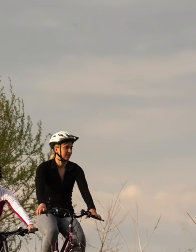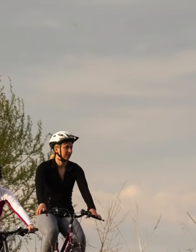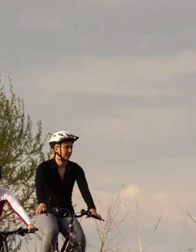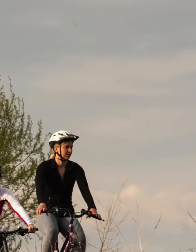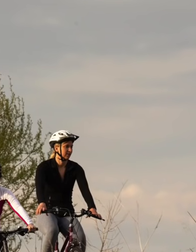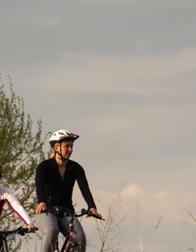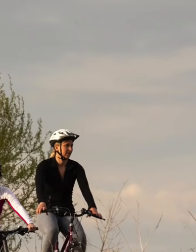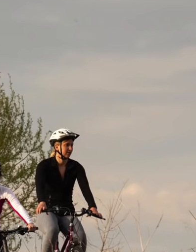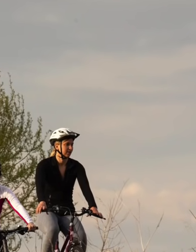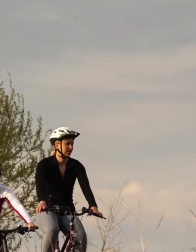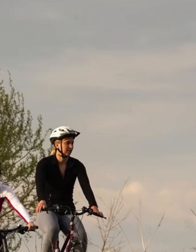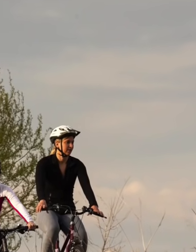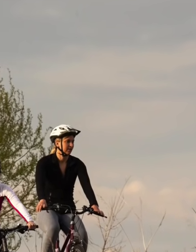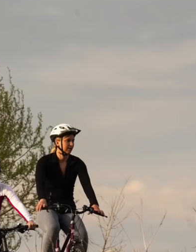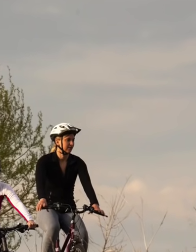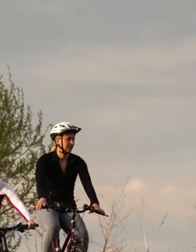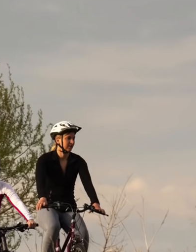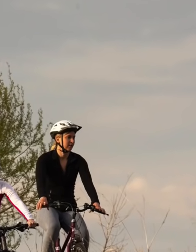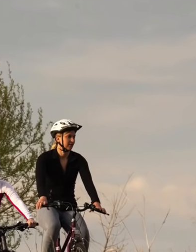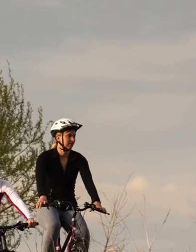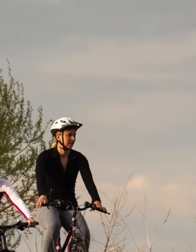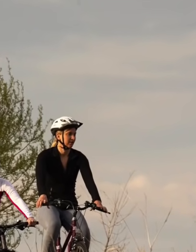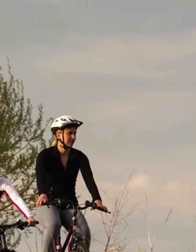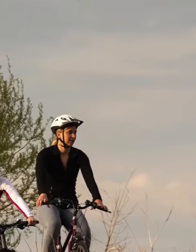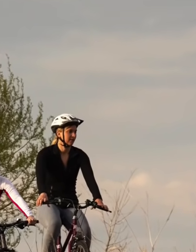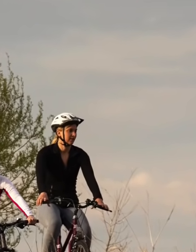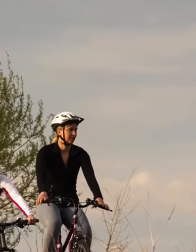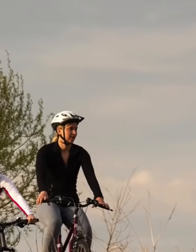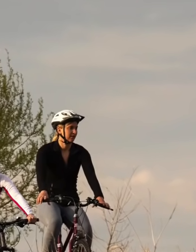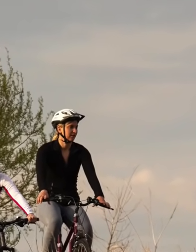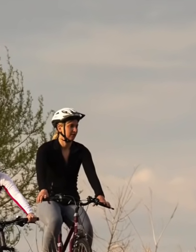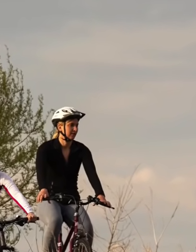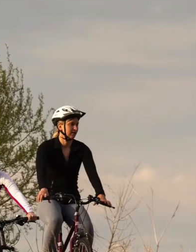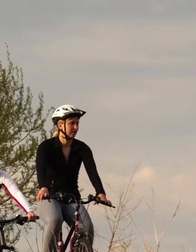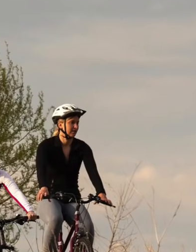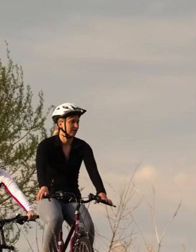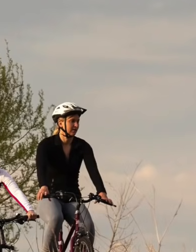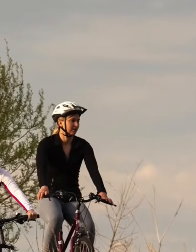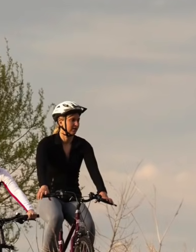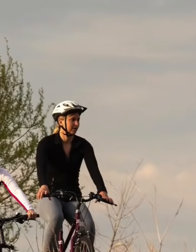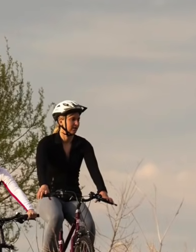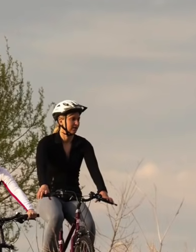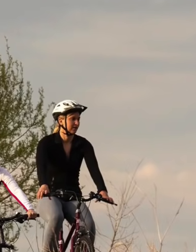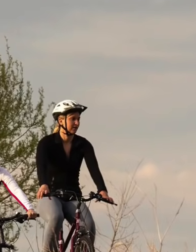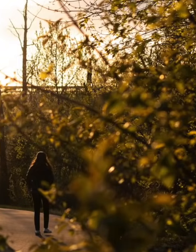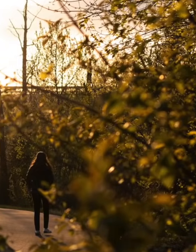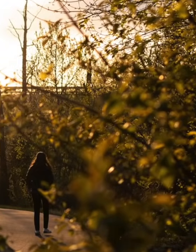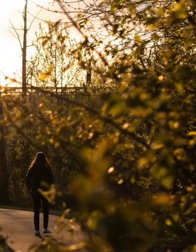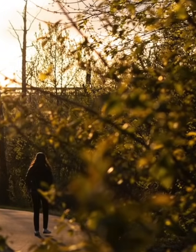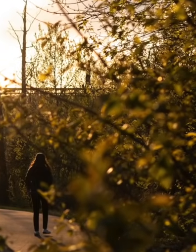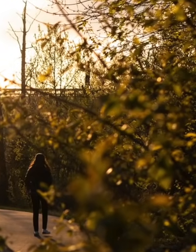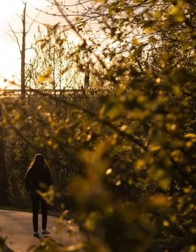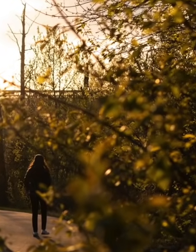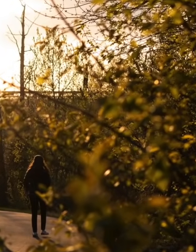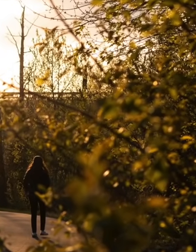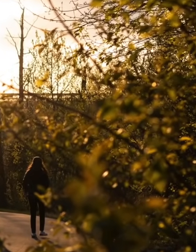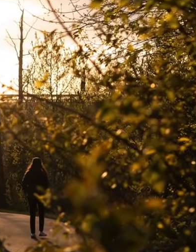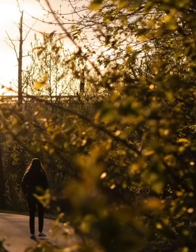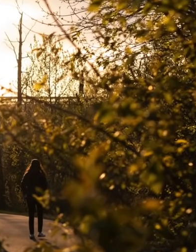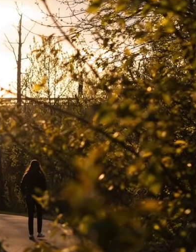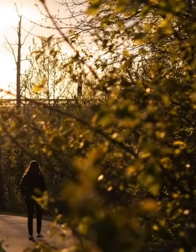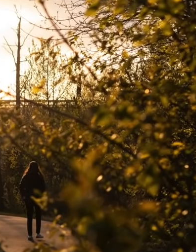from following the rules. That's why I am asking every Albertan to have fun and stay safe this